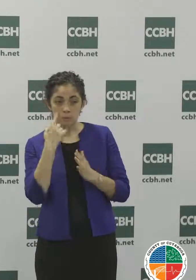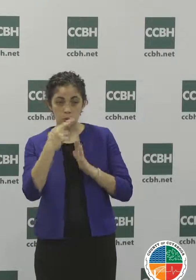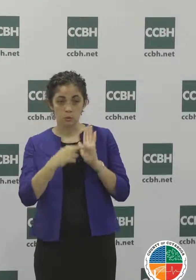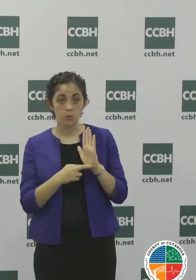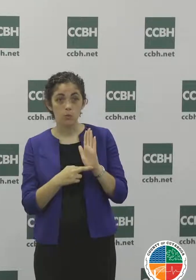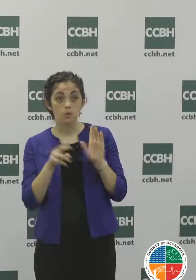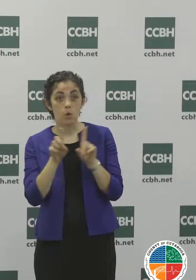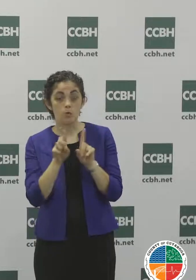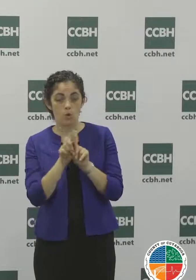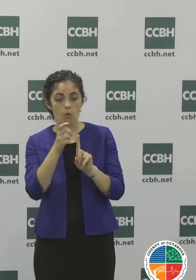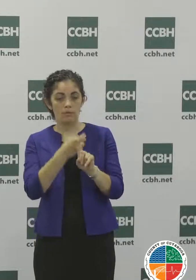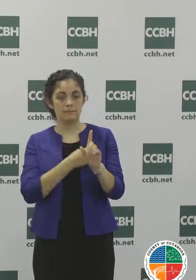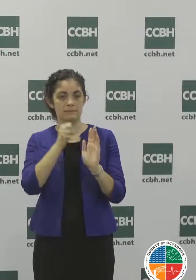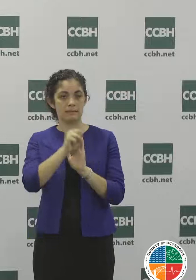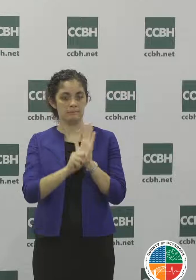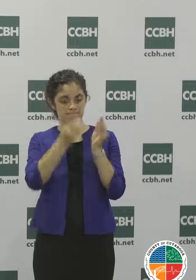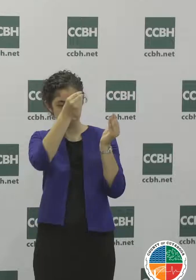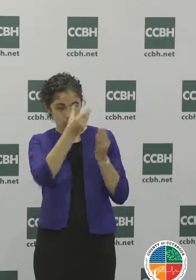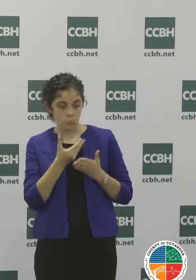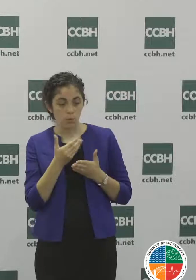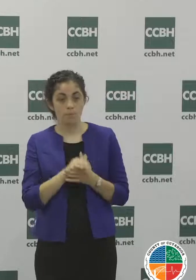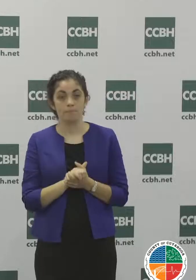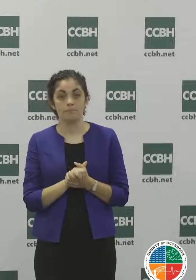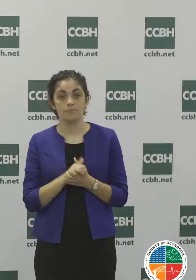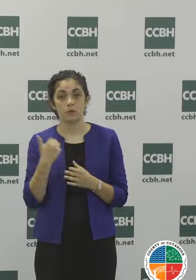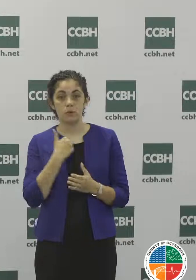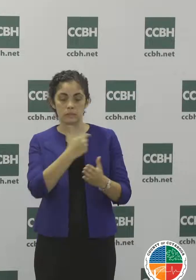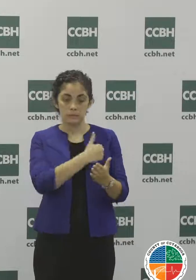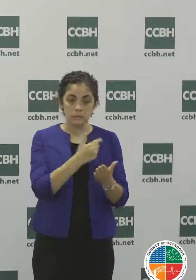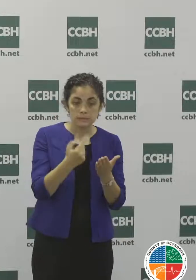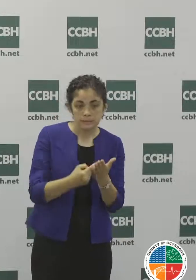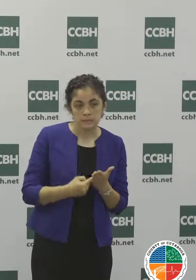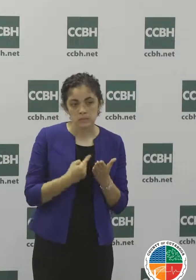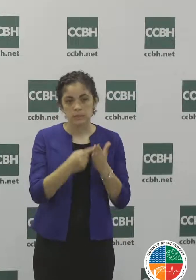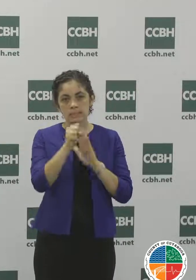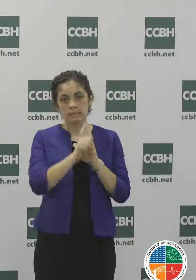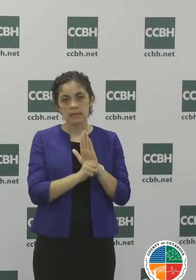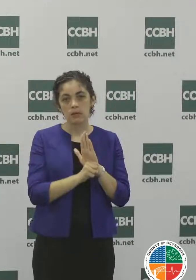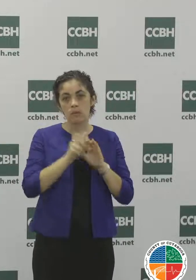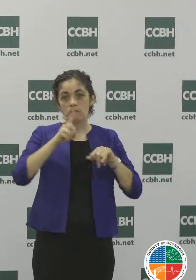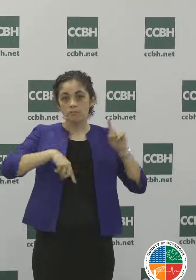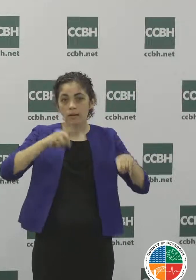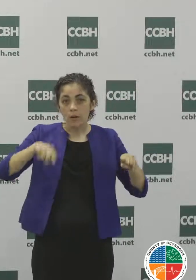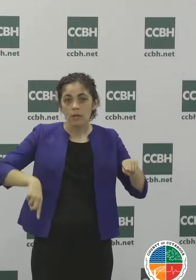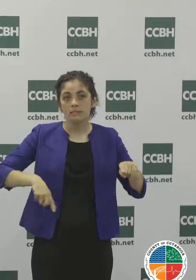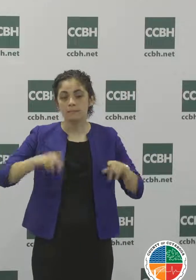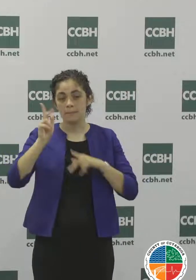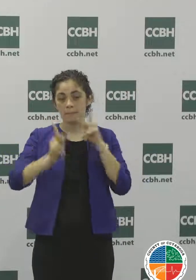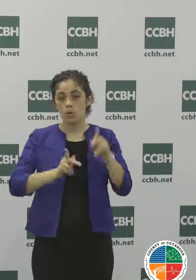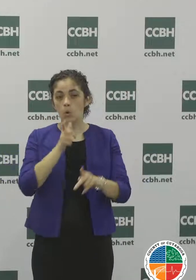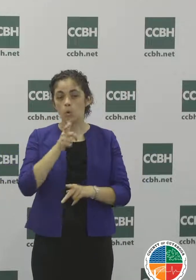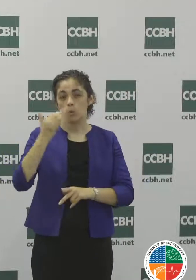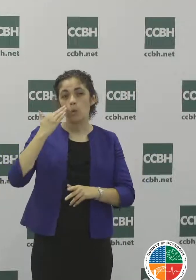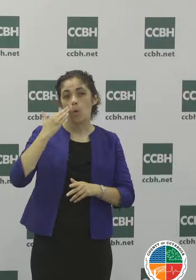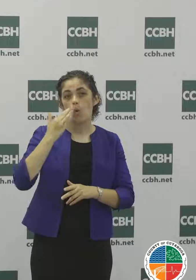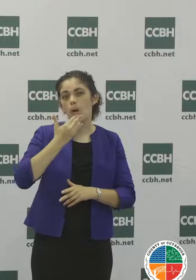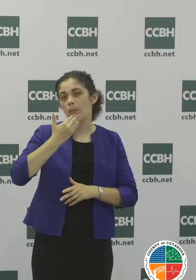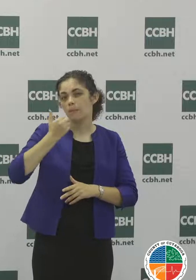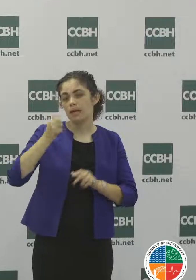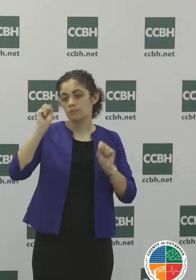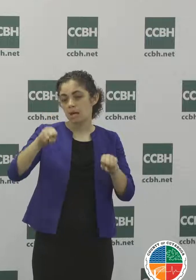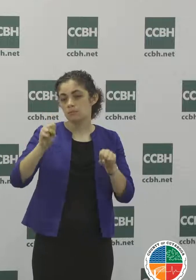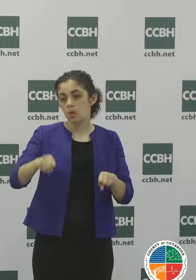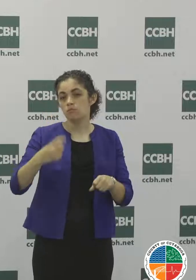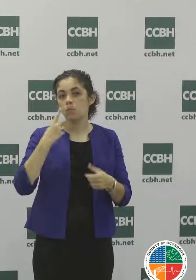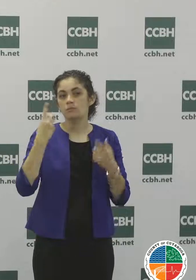and instruction from the state. We know that there are discussions at the state level with a variety of stakeholders to determine the best way to make